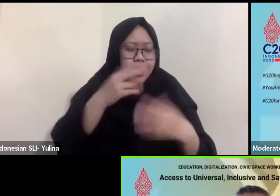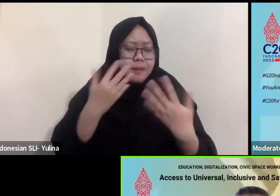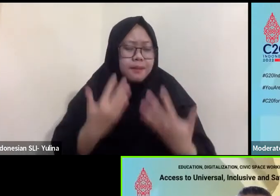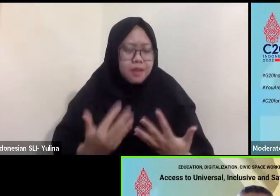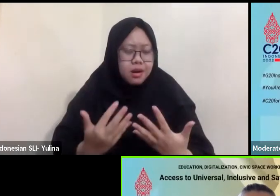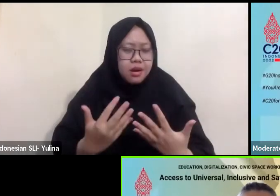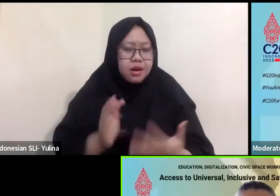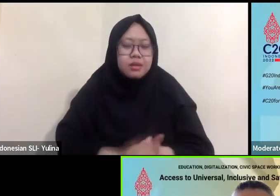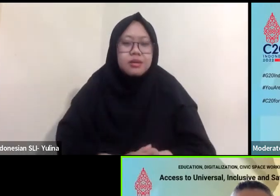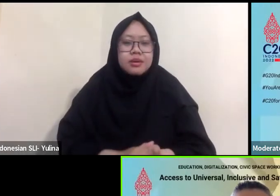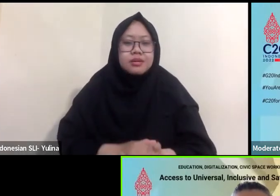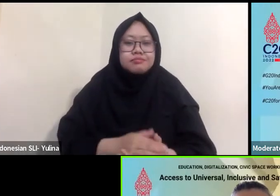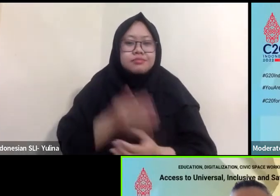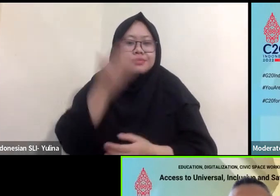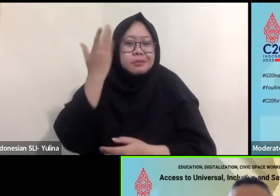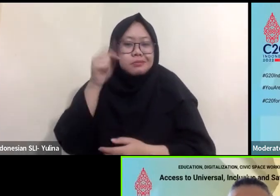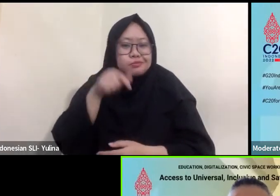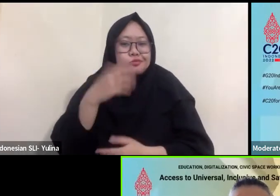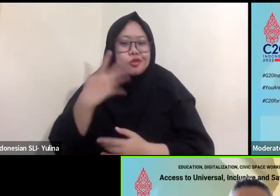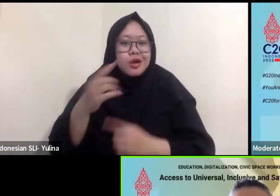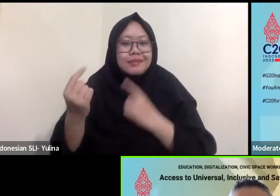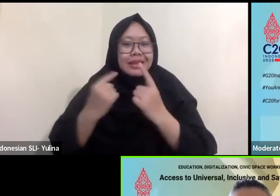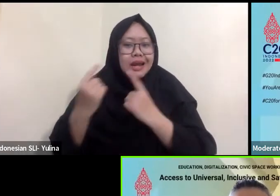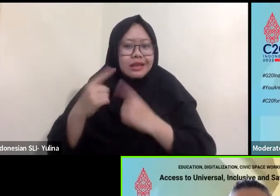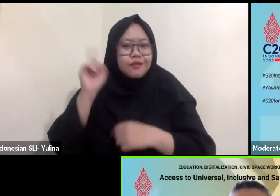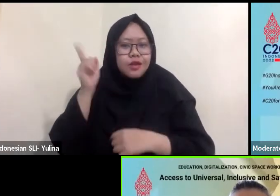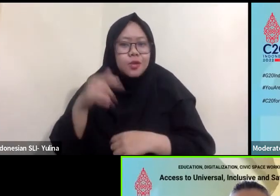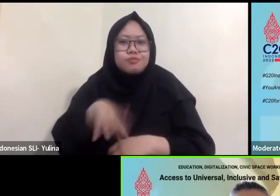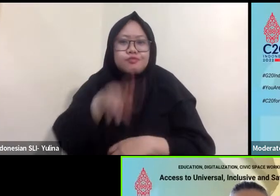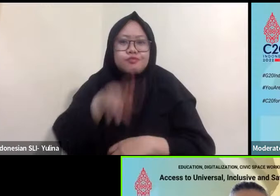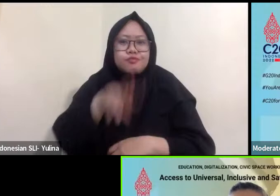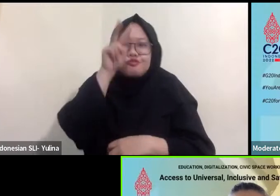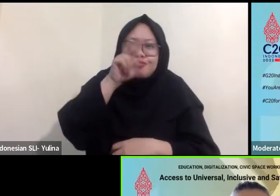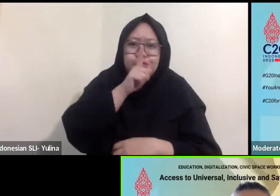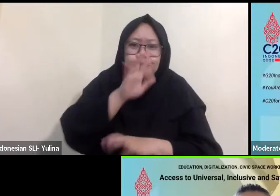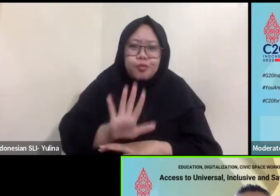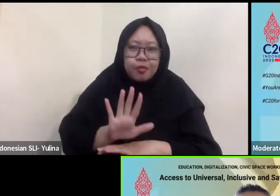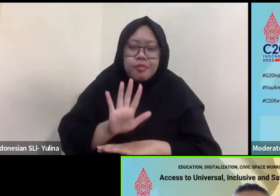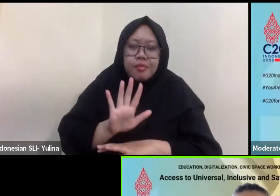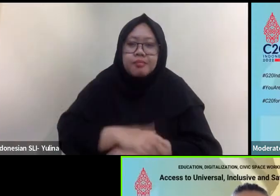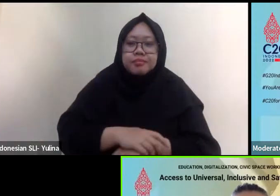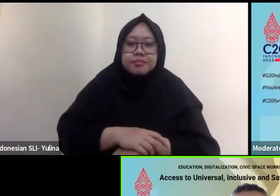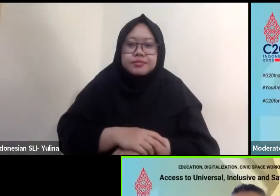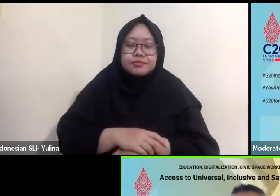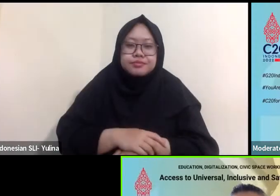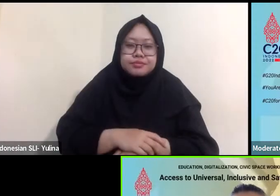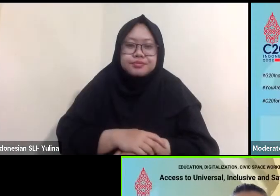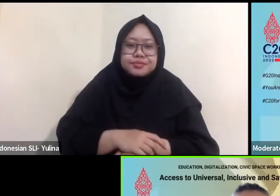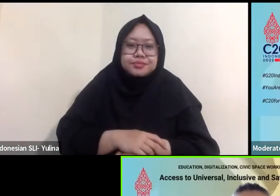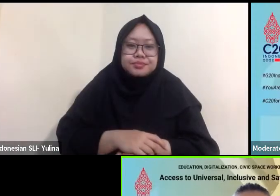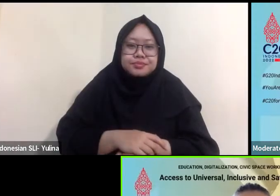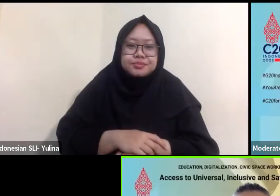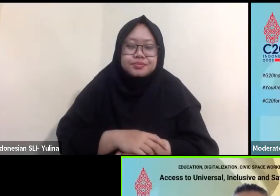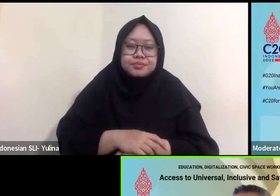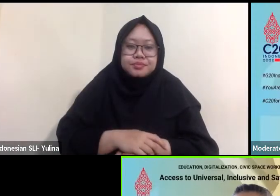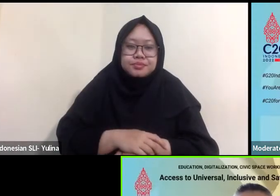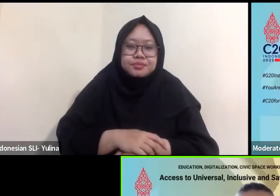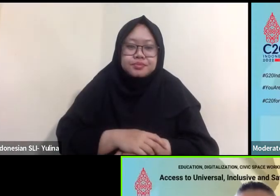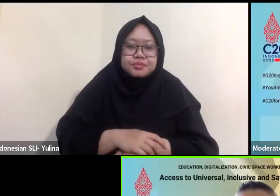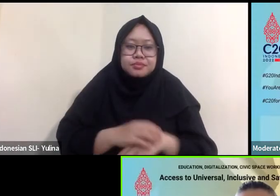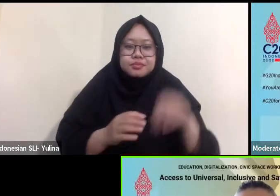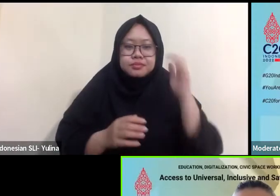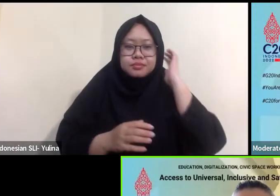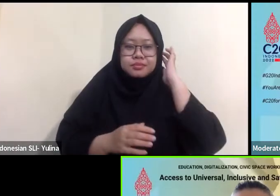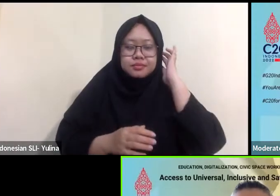sitting there and just watching stuff? And that's okay. It's more nice just to kind of, you know, veg and be on a sofa or a couch and